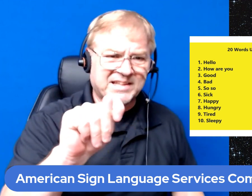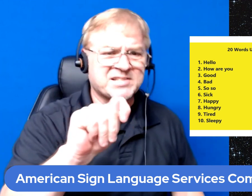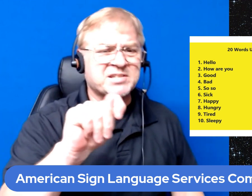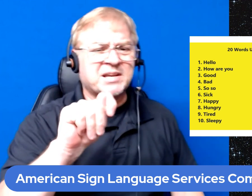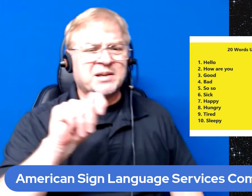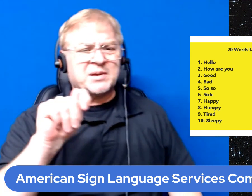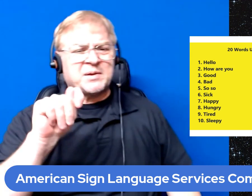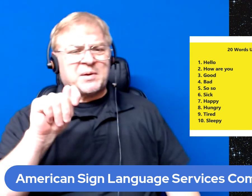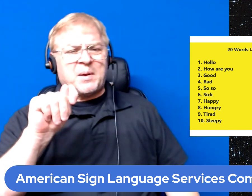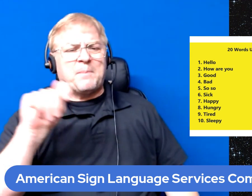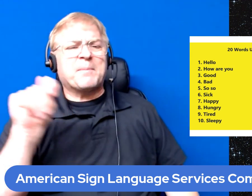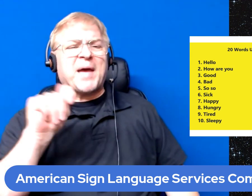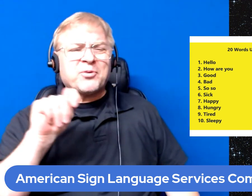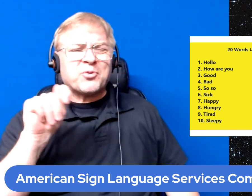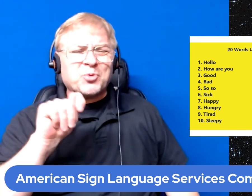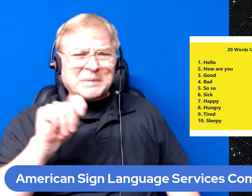this. Bathroom.